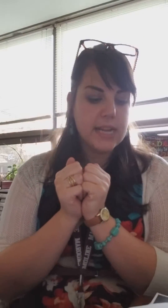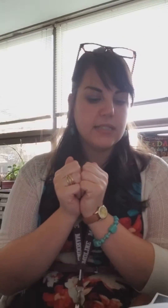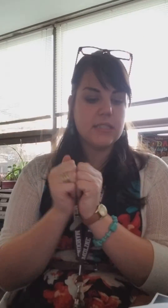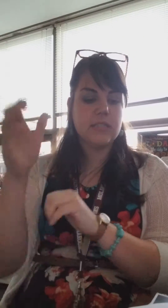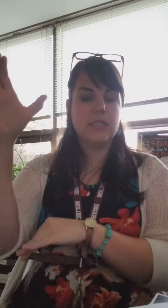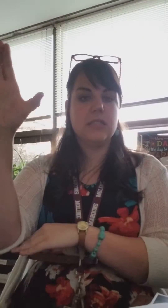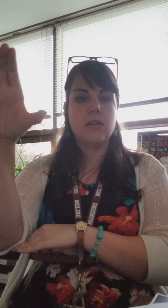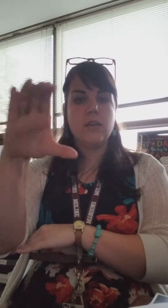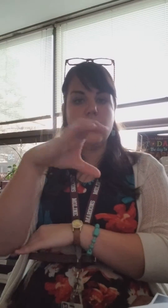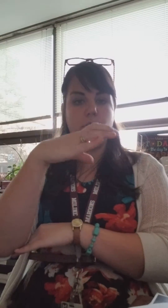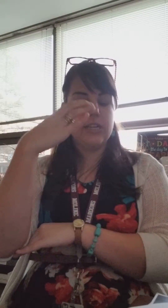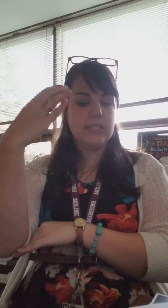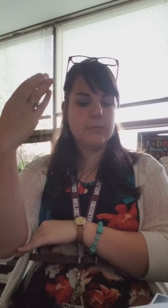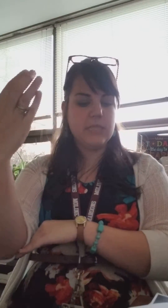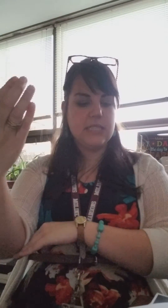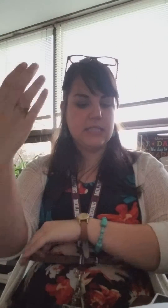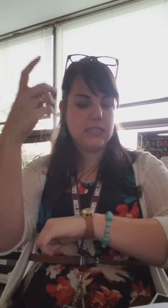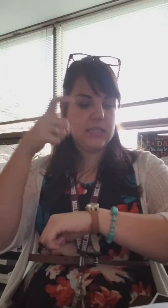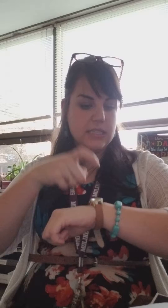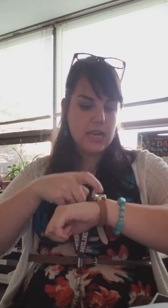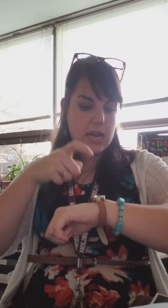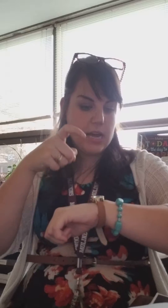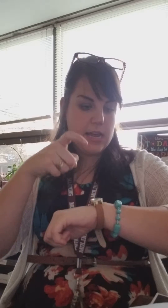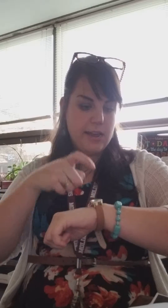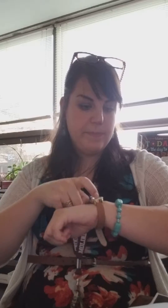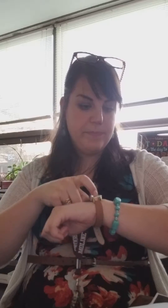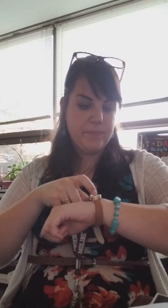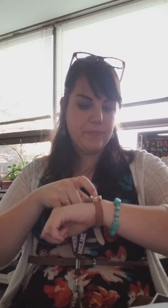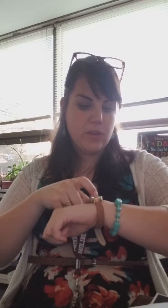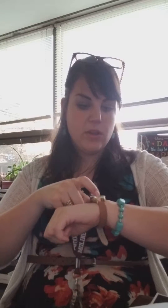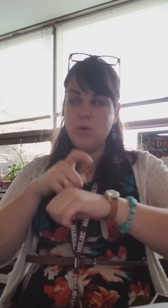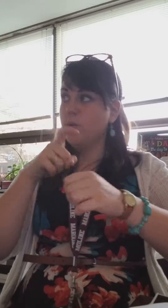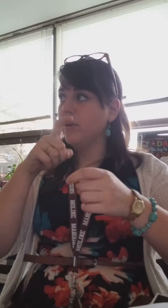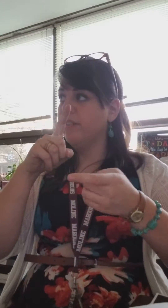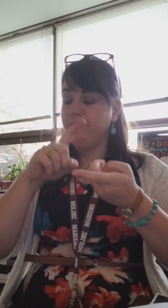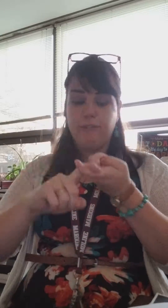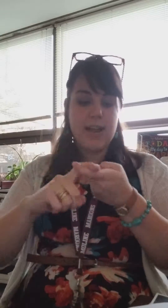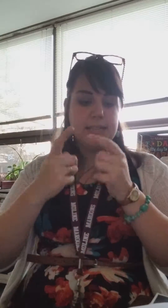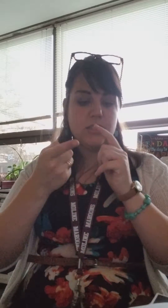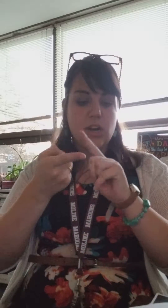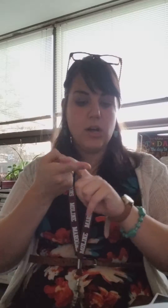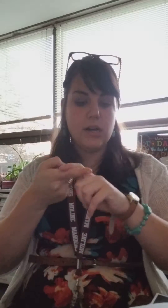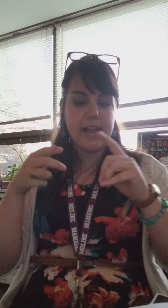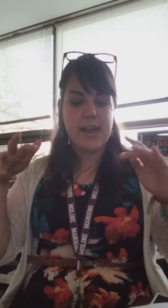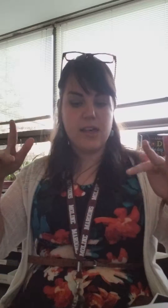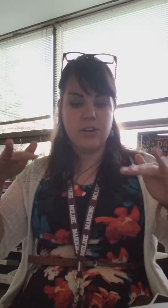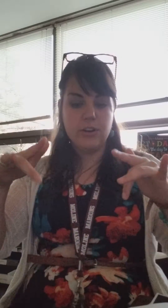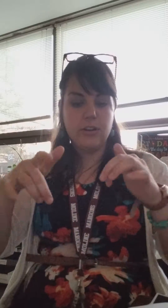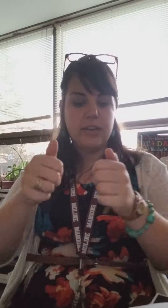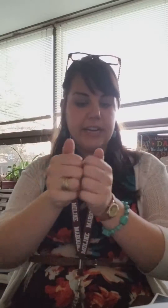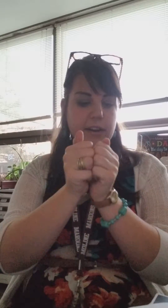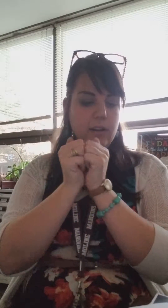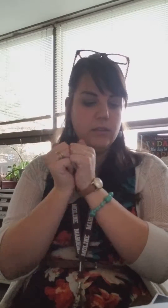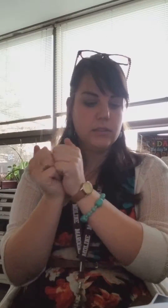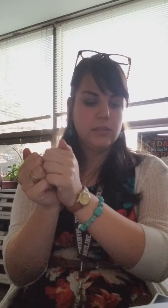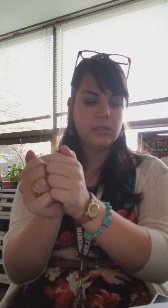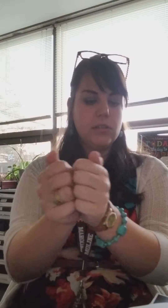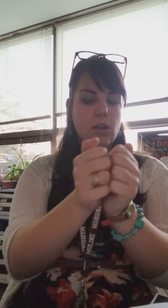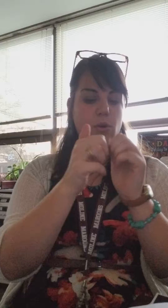Next is Christmas is the time when friends all gather near